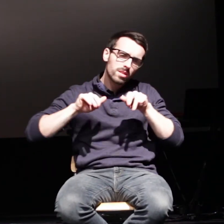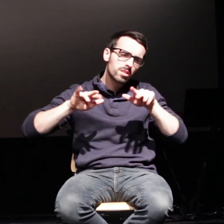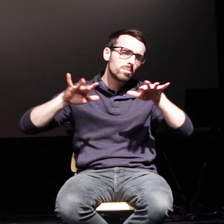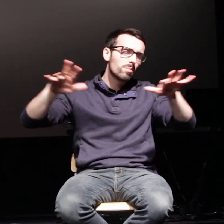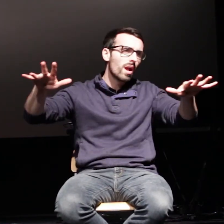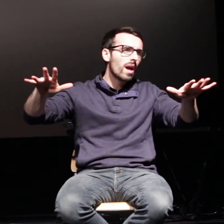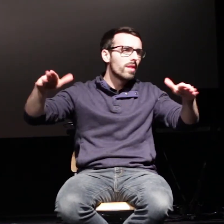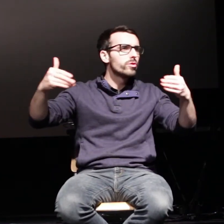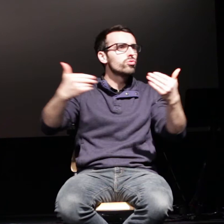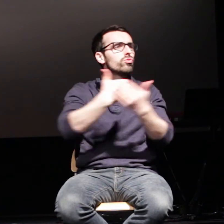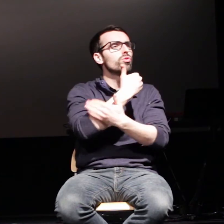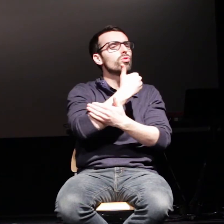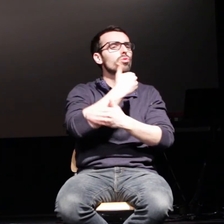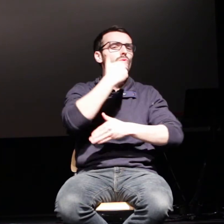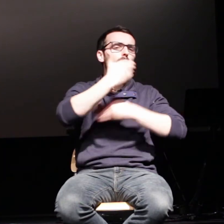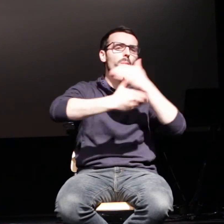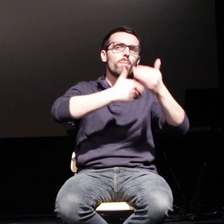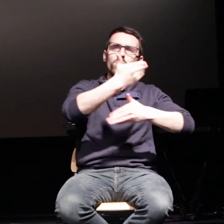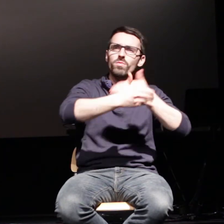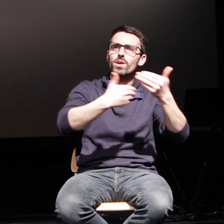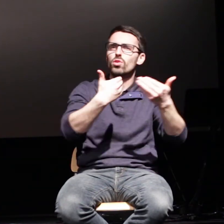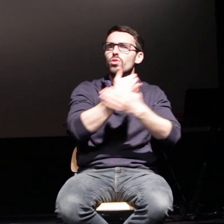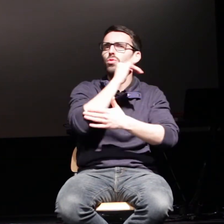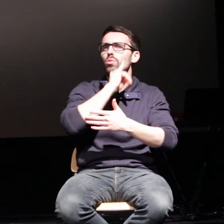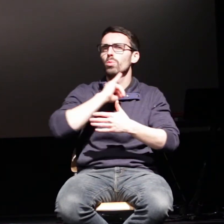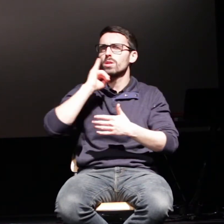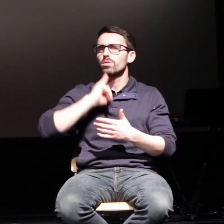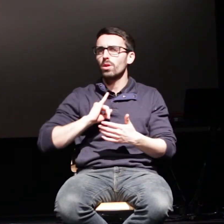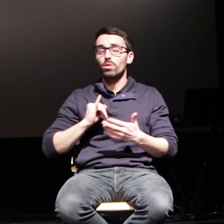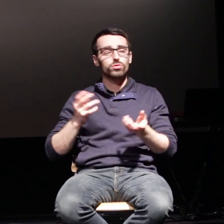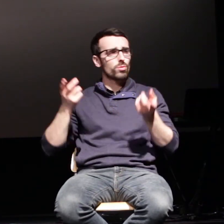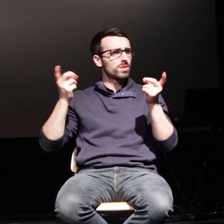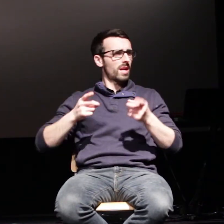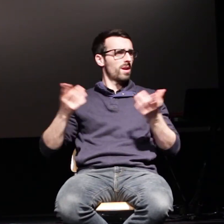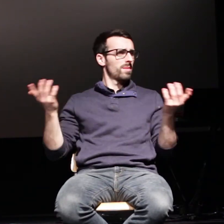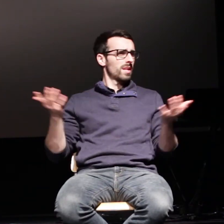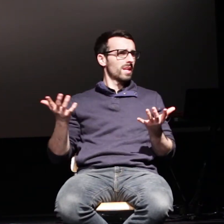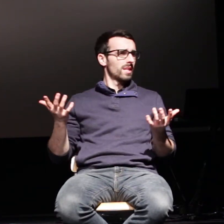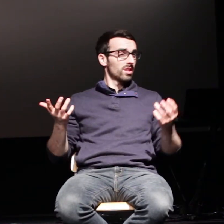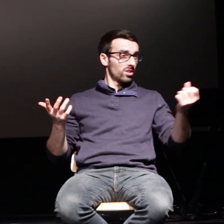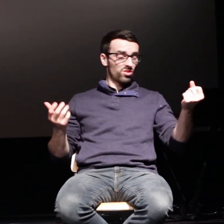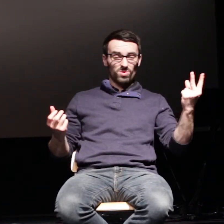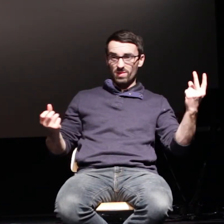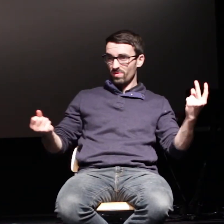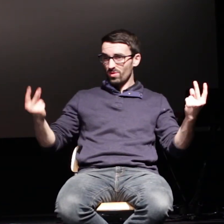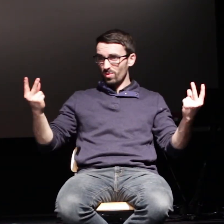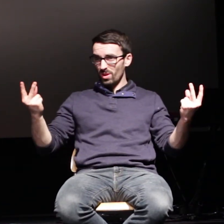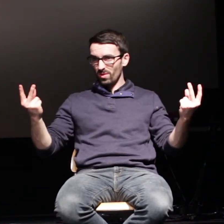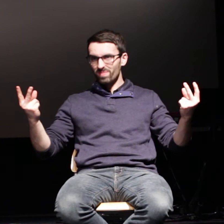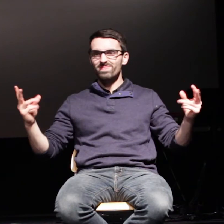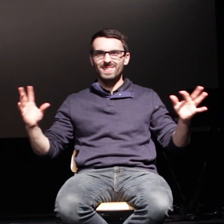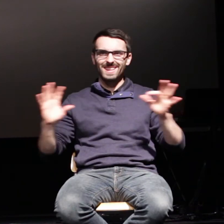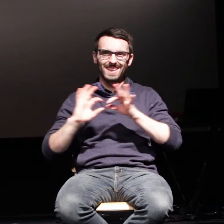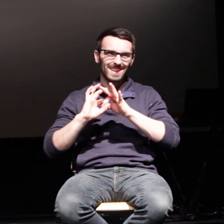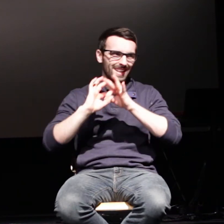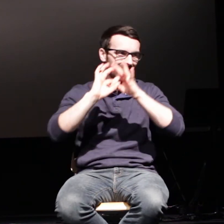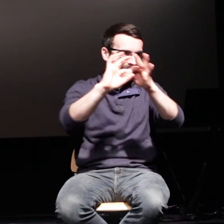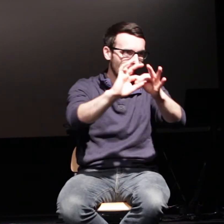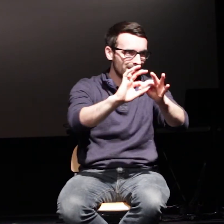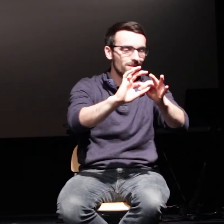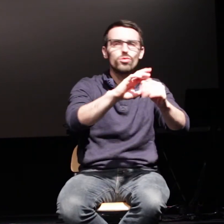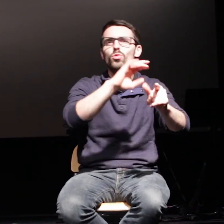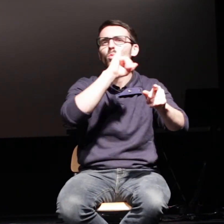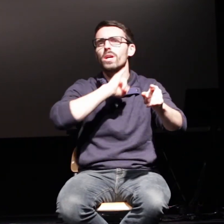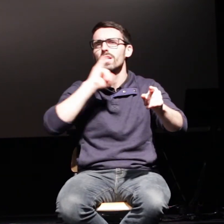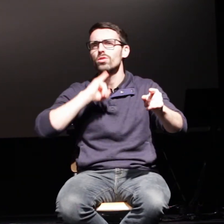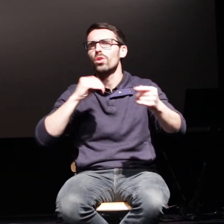new Israel. So what's happening here, Mark wants us to understand, this has to do with this new Israel, this new 12, this new